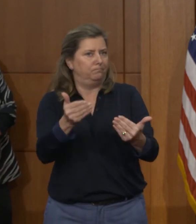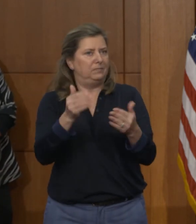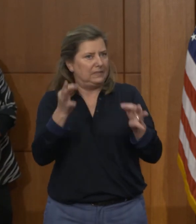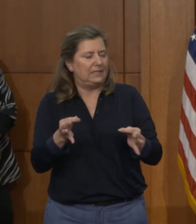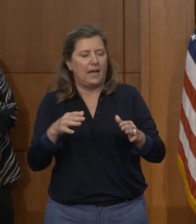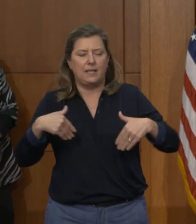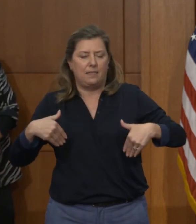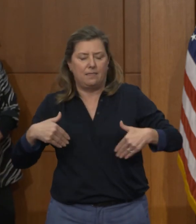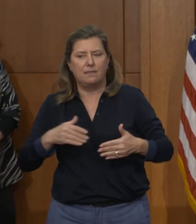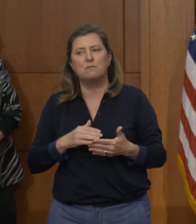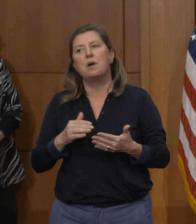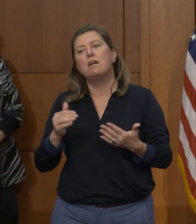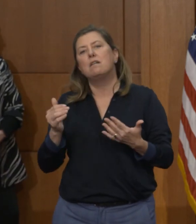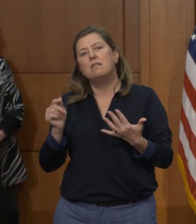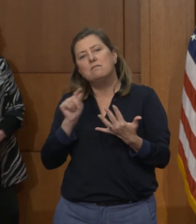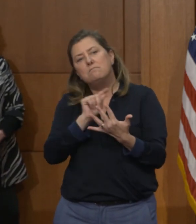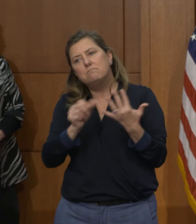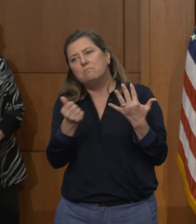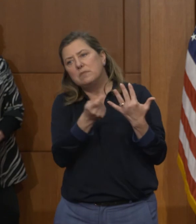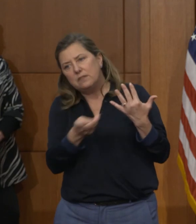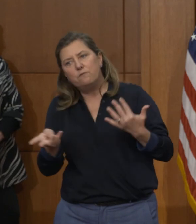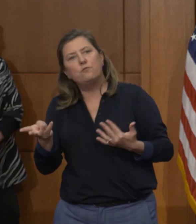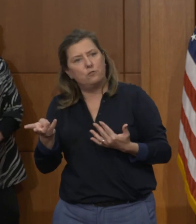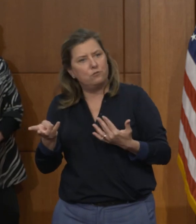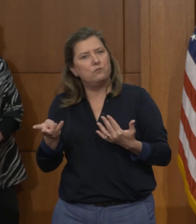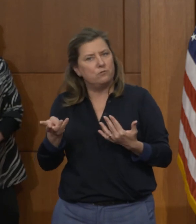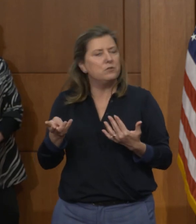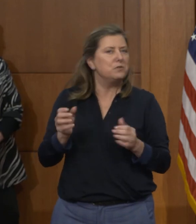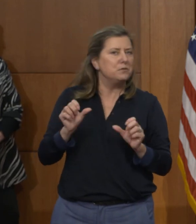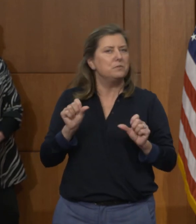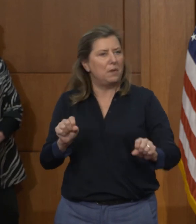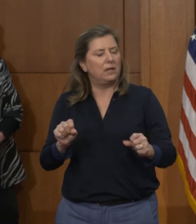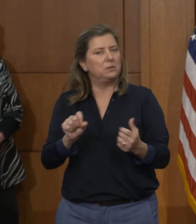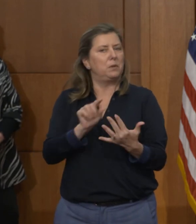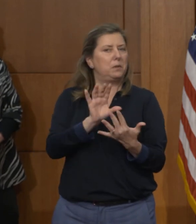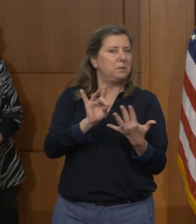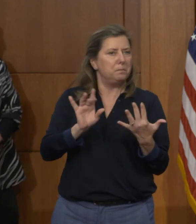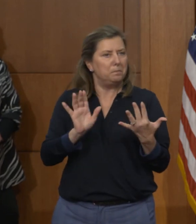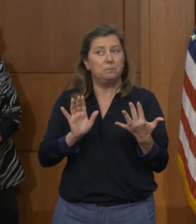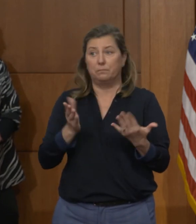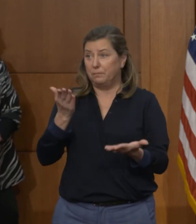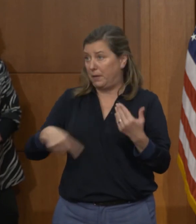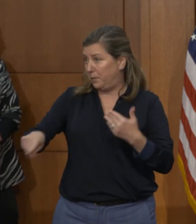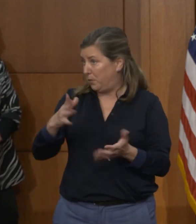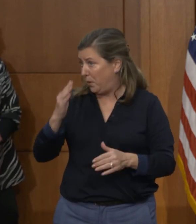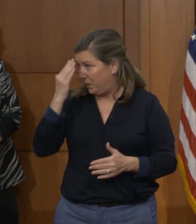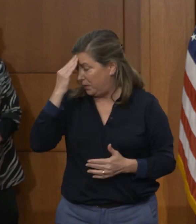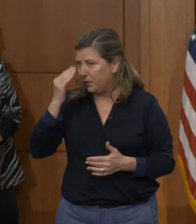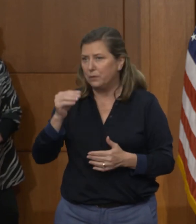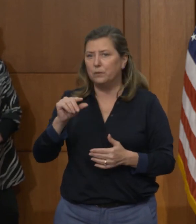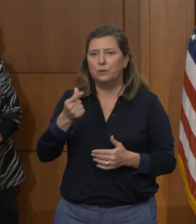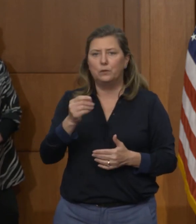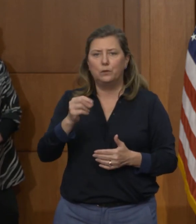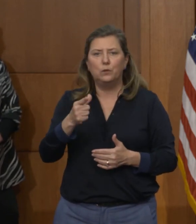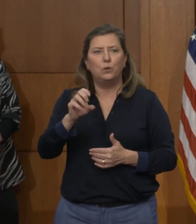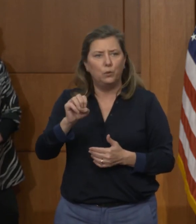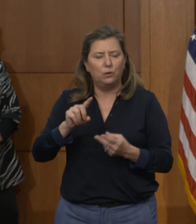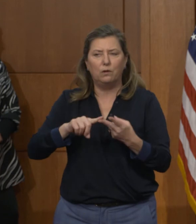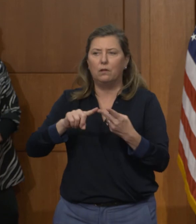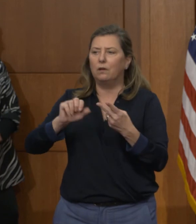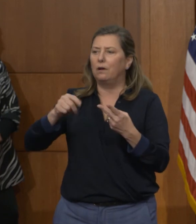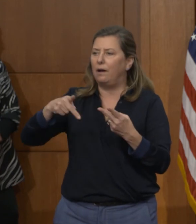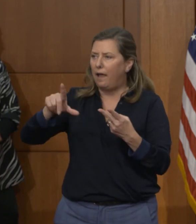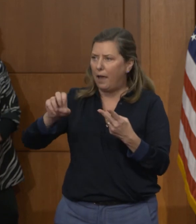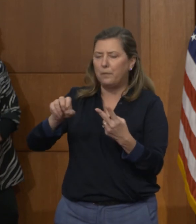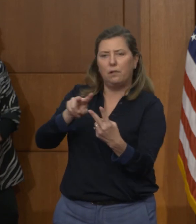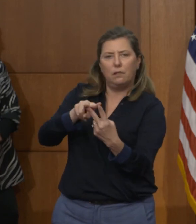but there are several interesting possibilities, and many of you probably already know about Google and Apple working on something